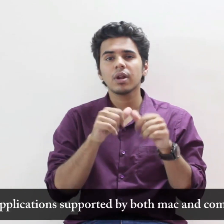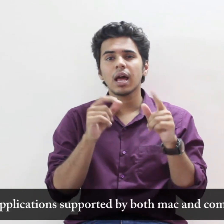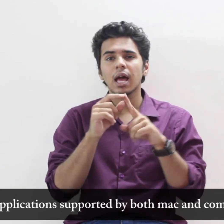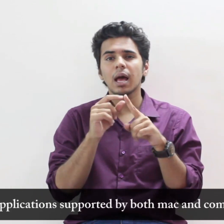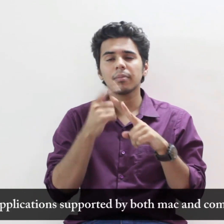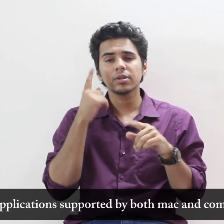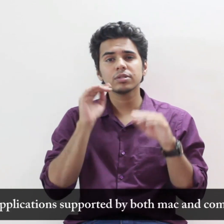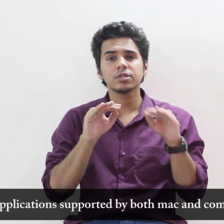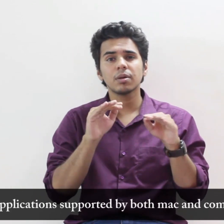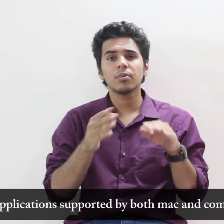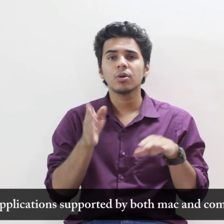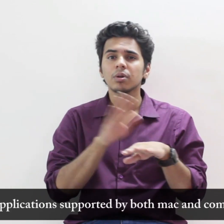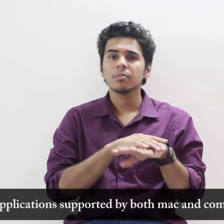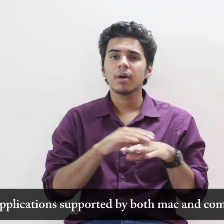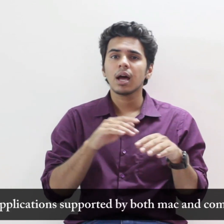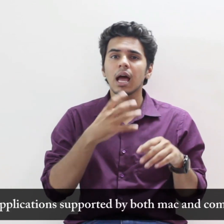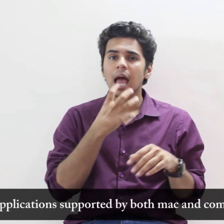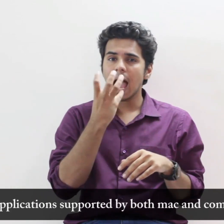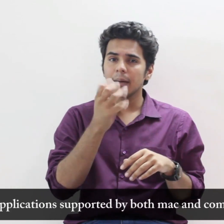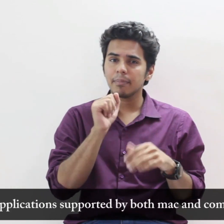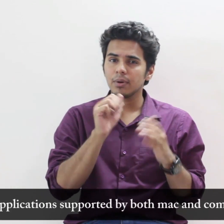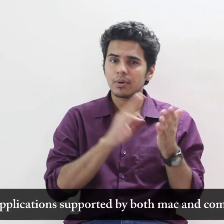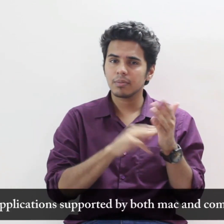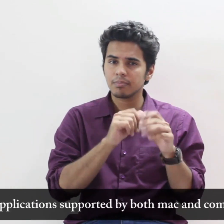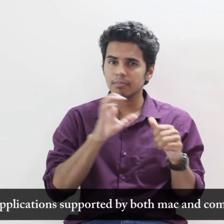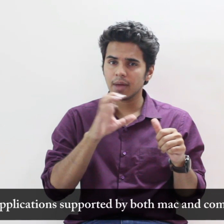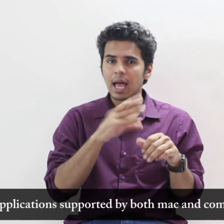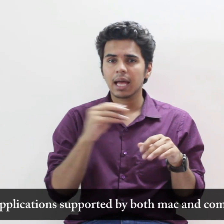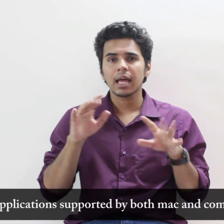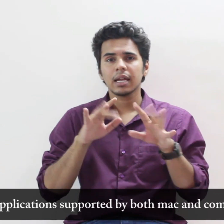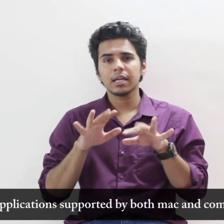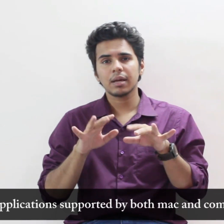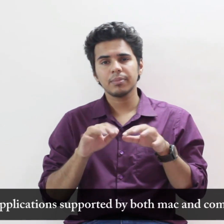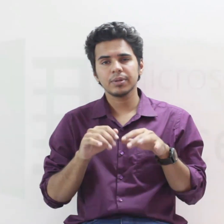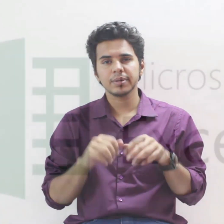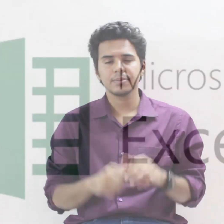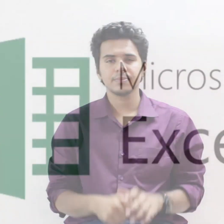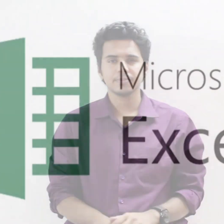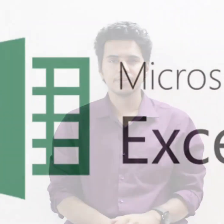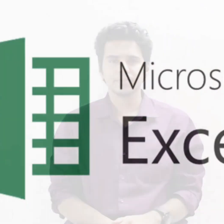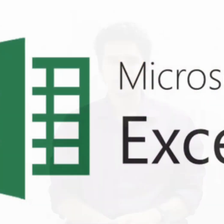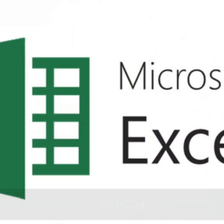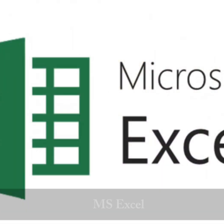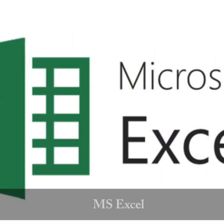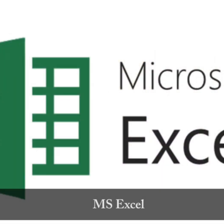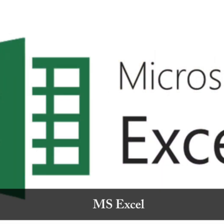spreadsheet applications supported by both Mac and computer platforms.